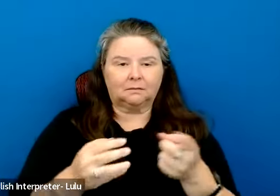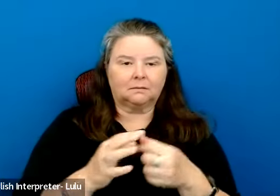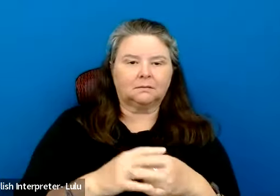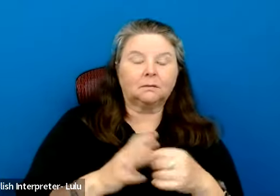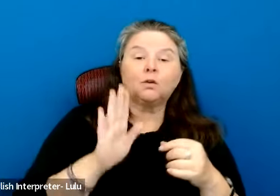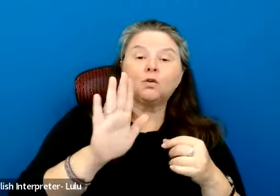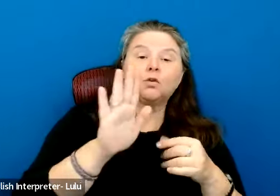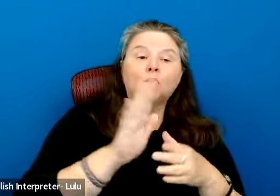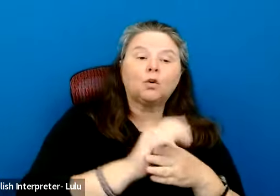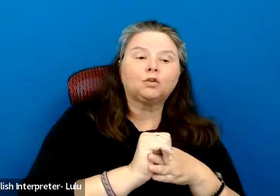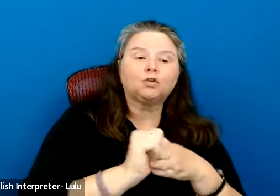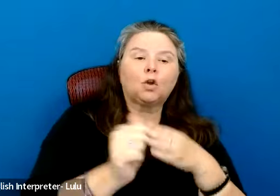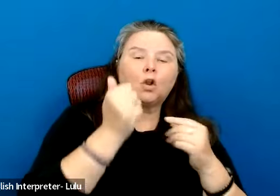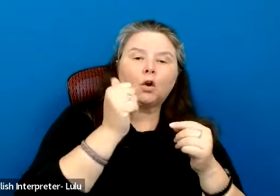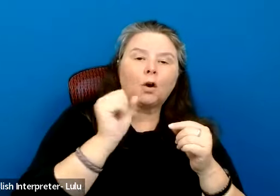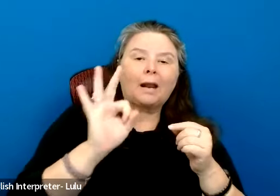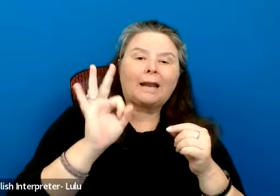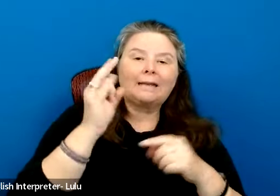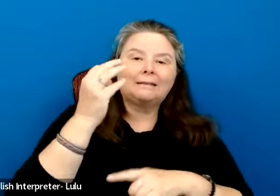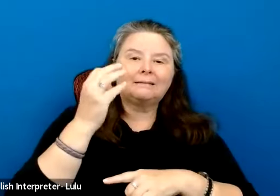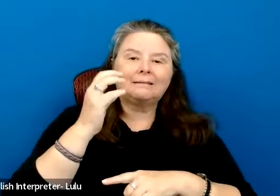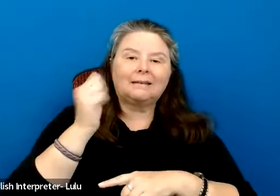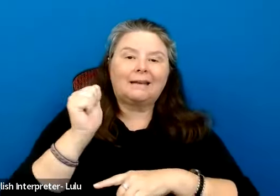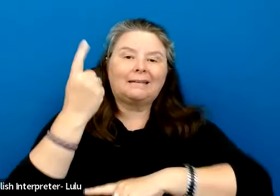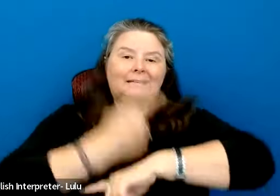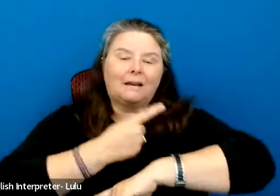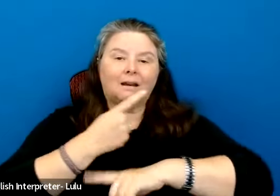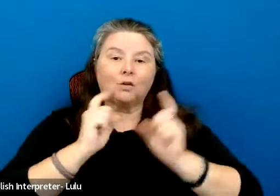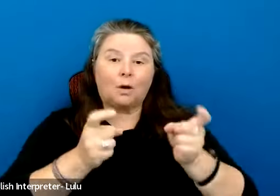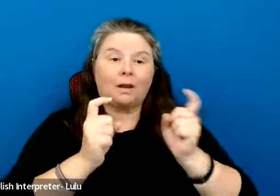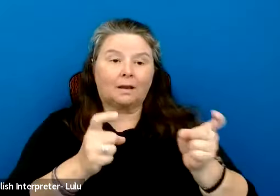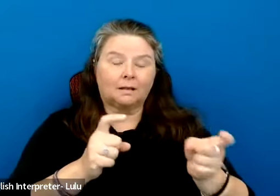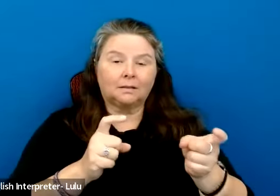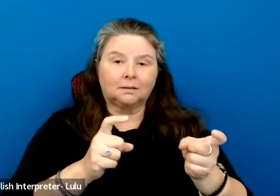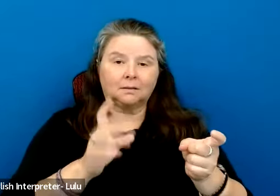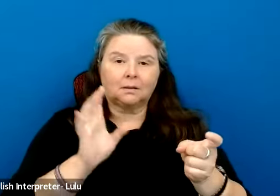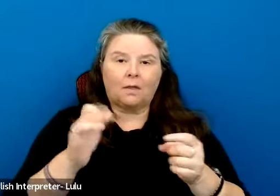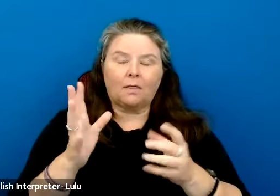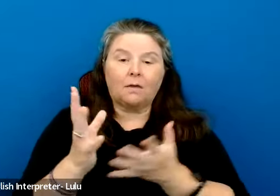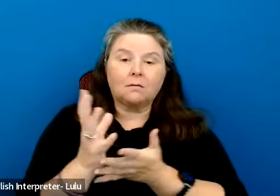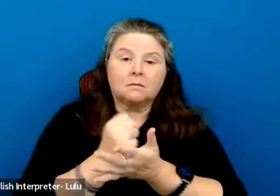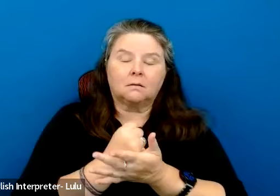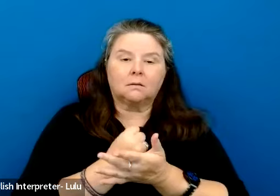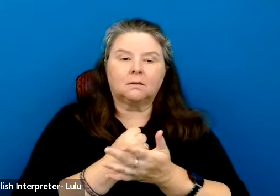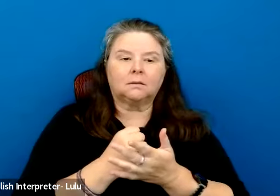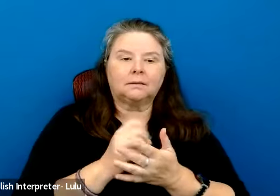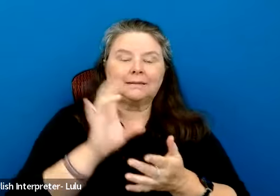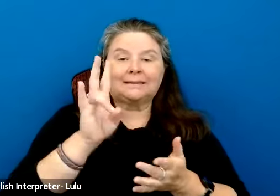Your dollar of a day donations that Lorraine touched on earlier brought in